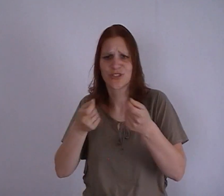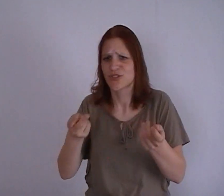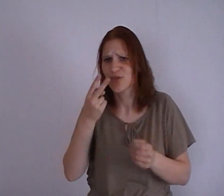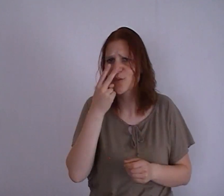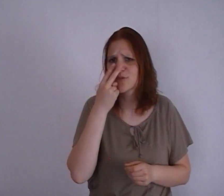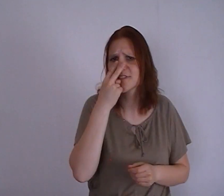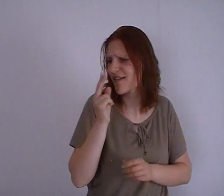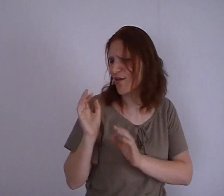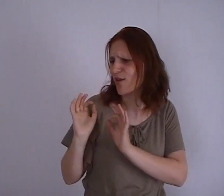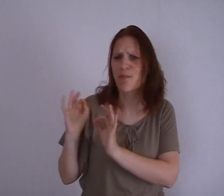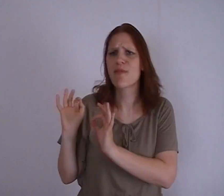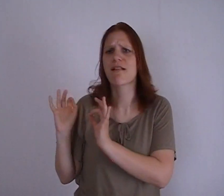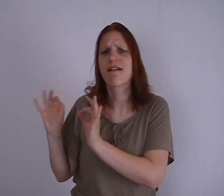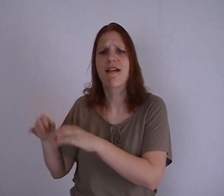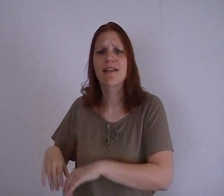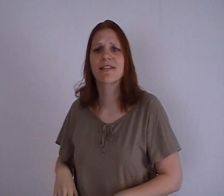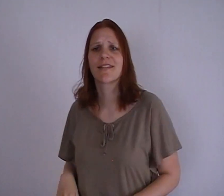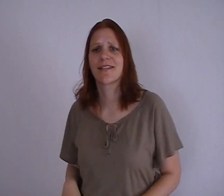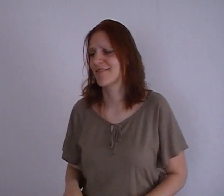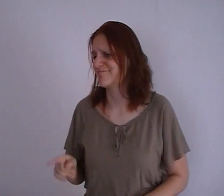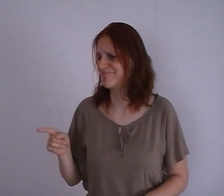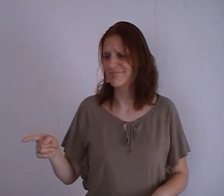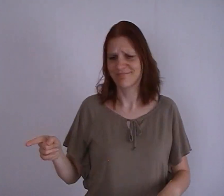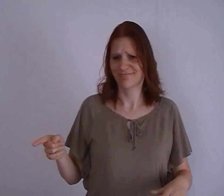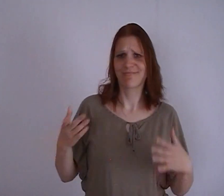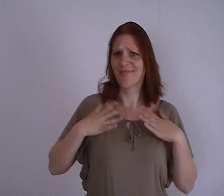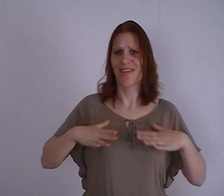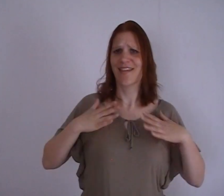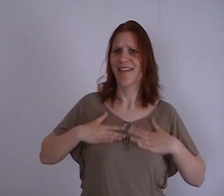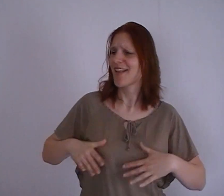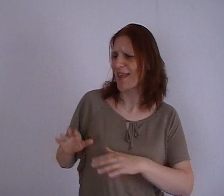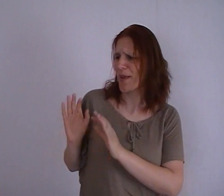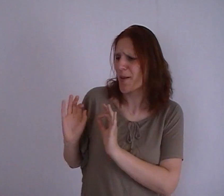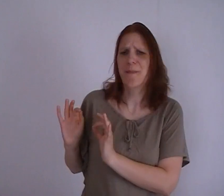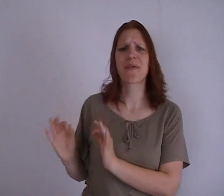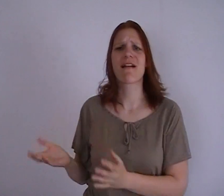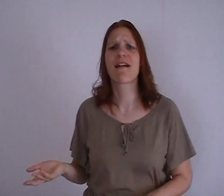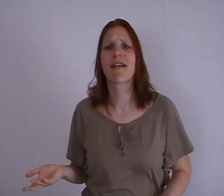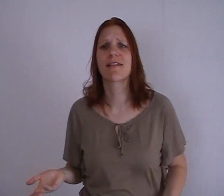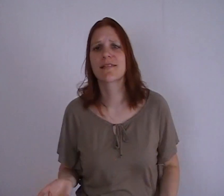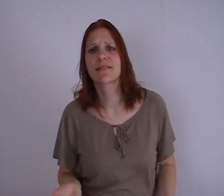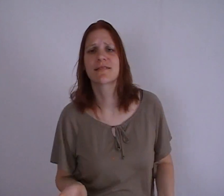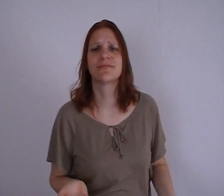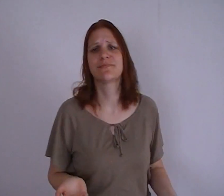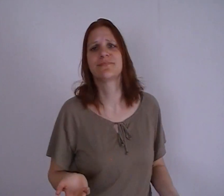My baby don't care for shows, and he don't even care for clothes.